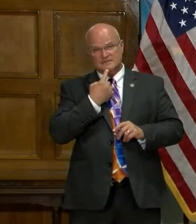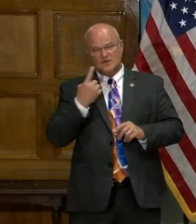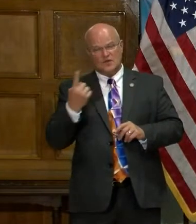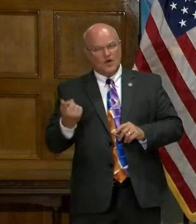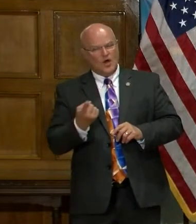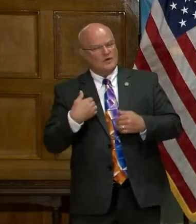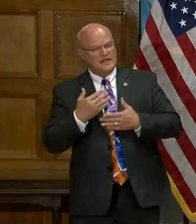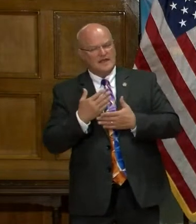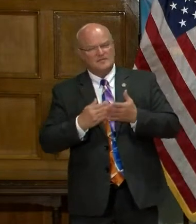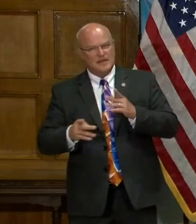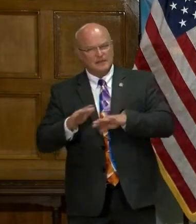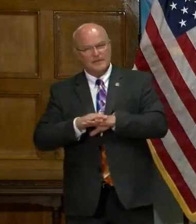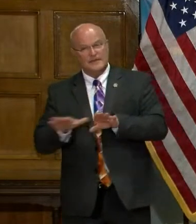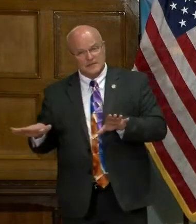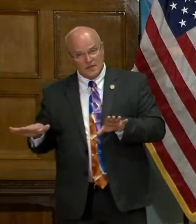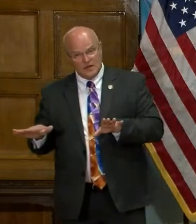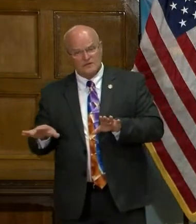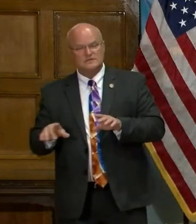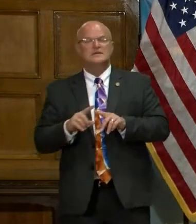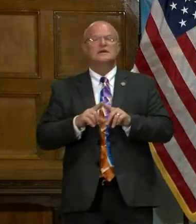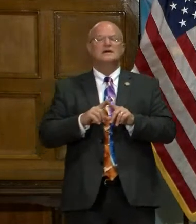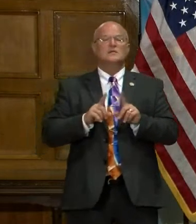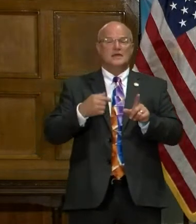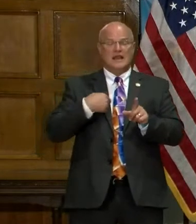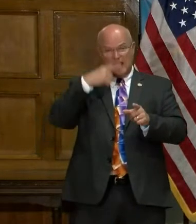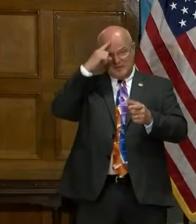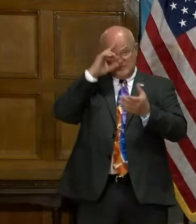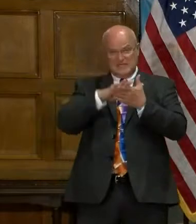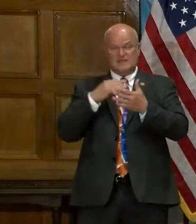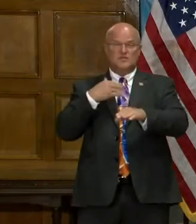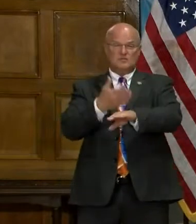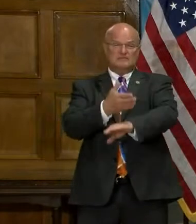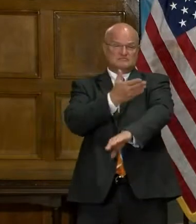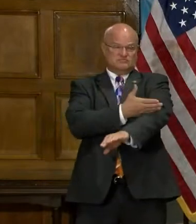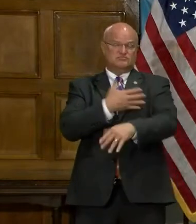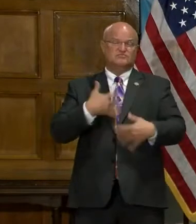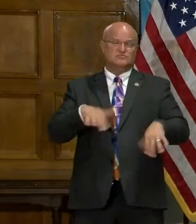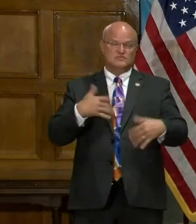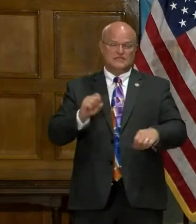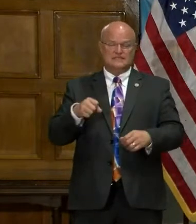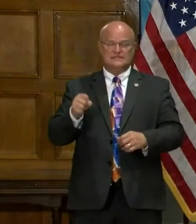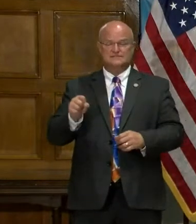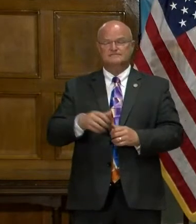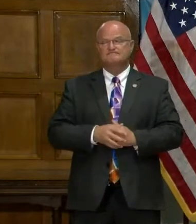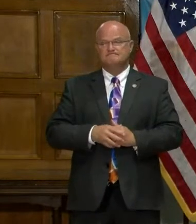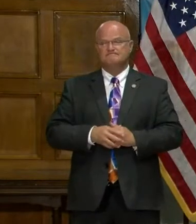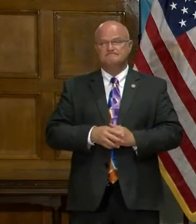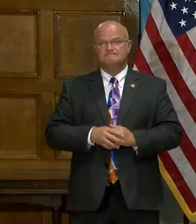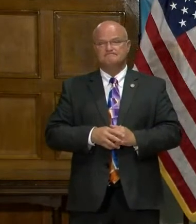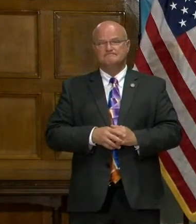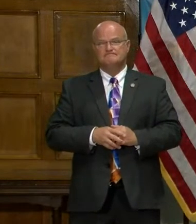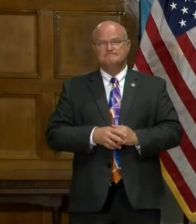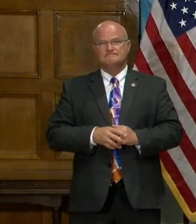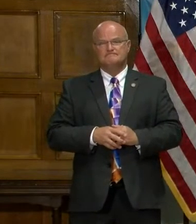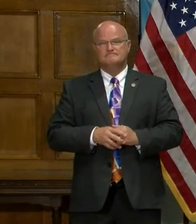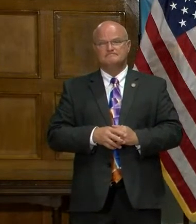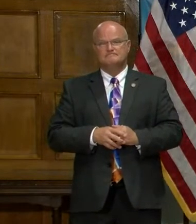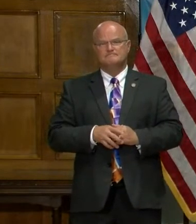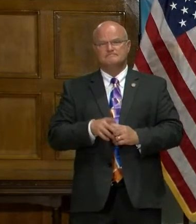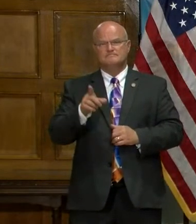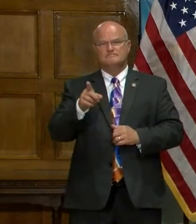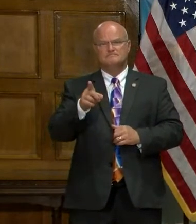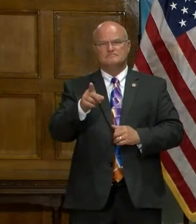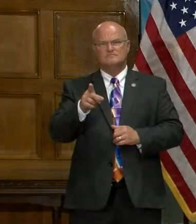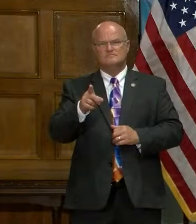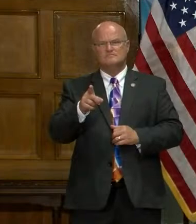always have some outliers, but I do believe we've made a great deal of progress there. So where are